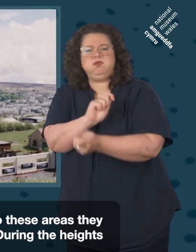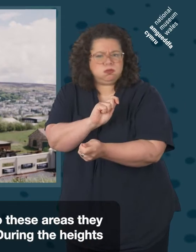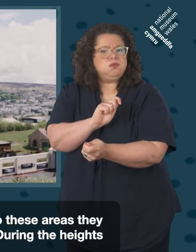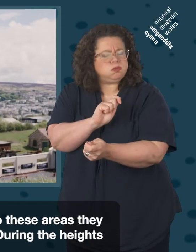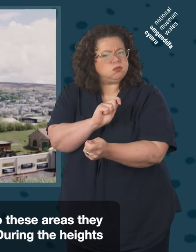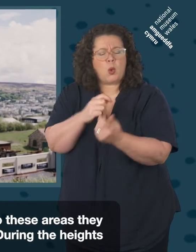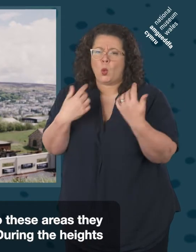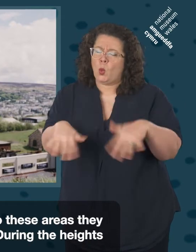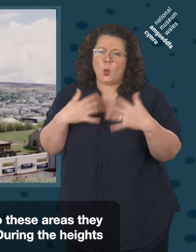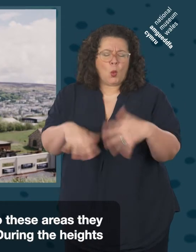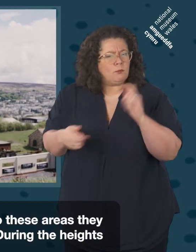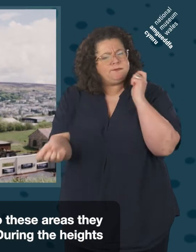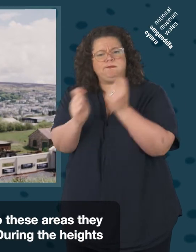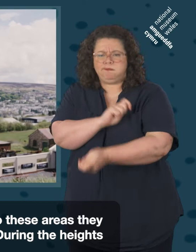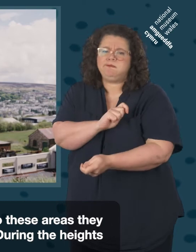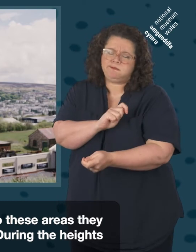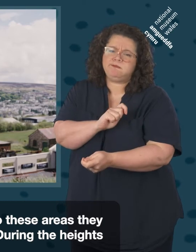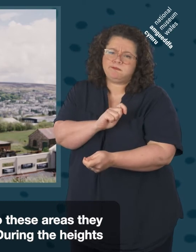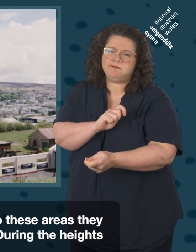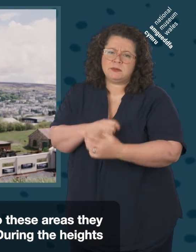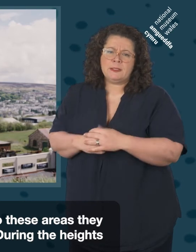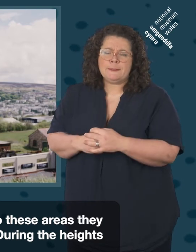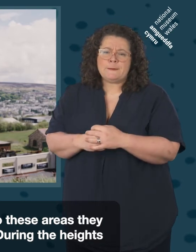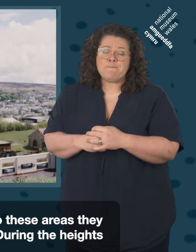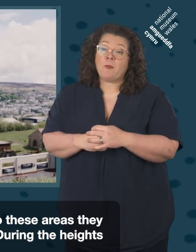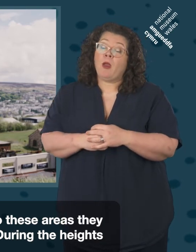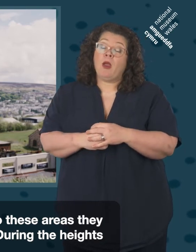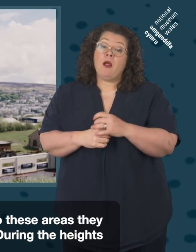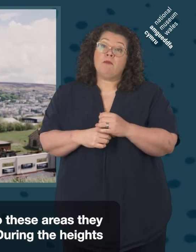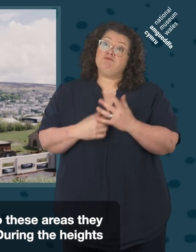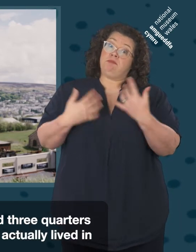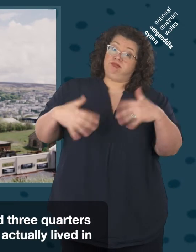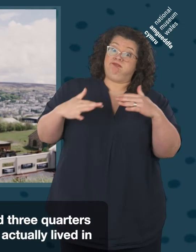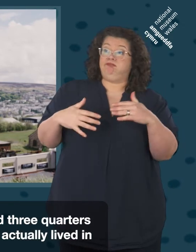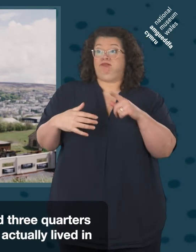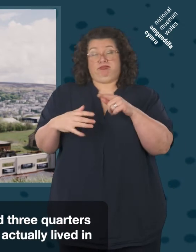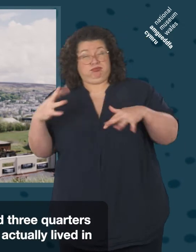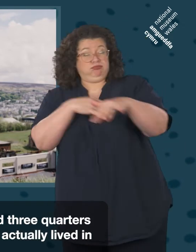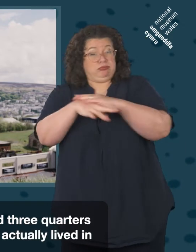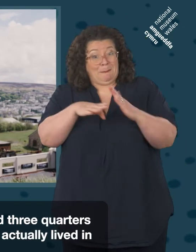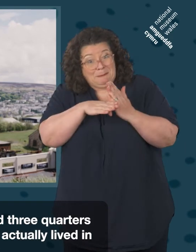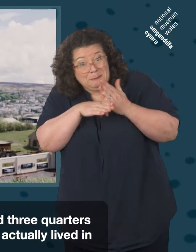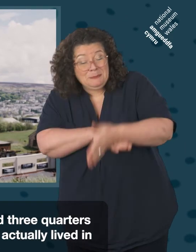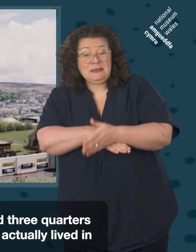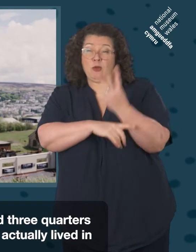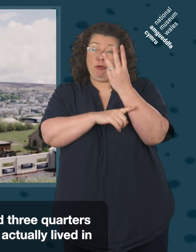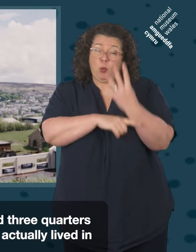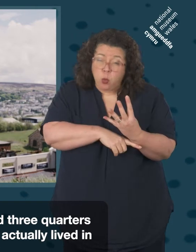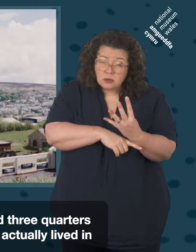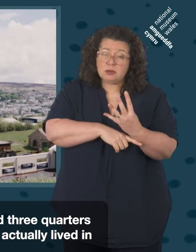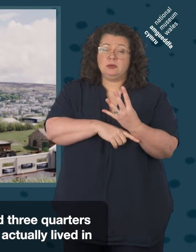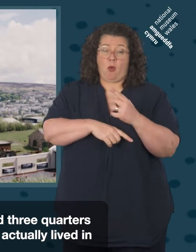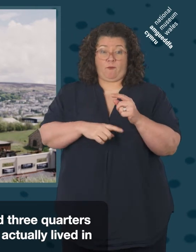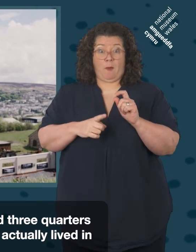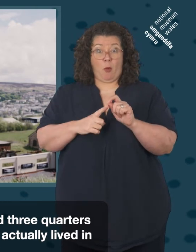into these areas, they changed dramatically. During the height of the coal industry, around 3/4 of the